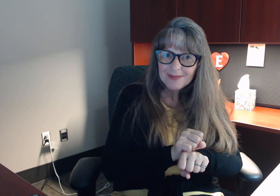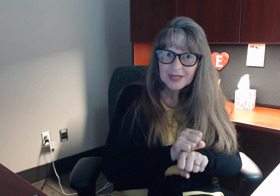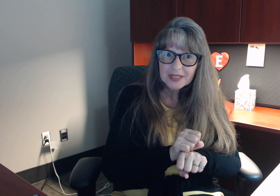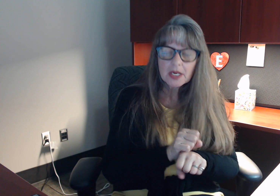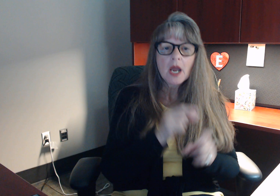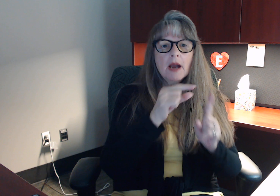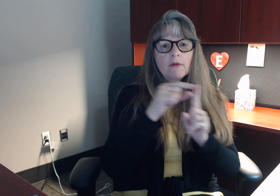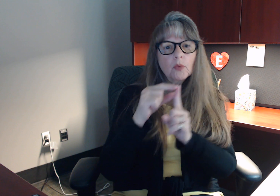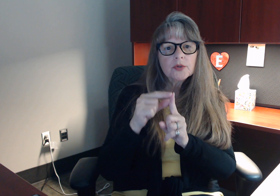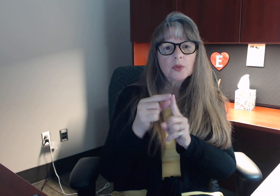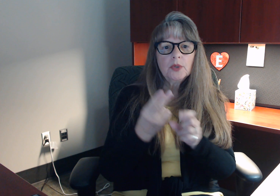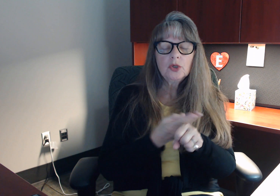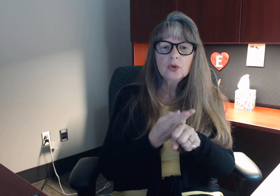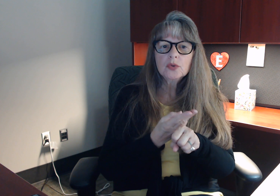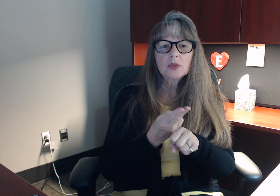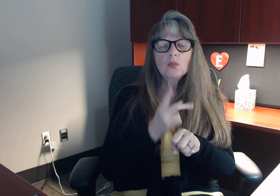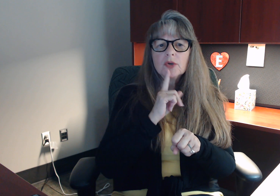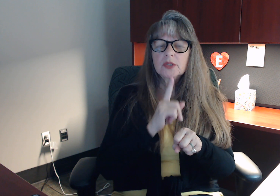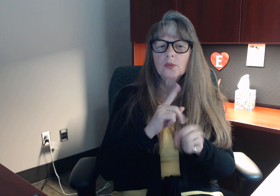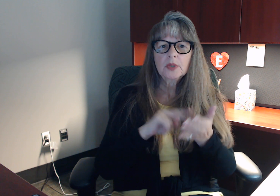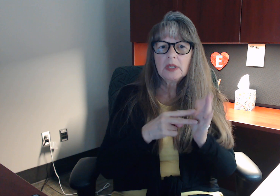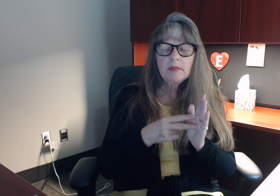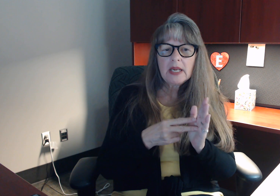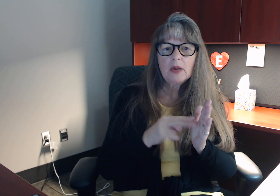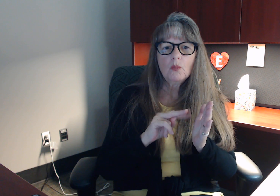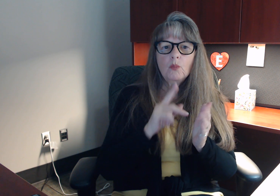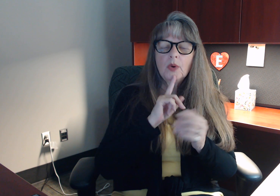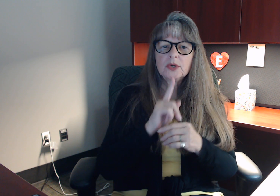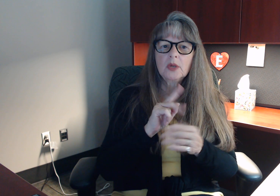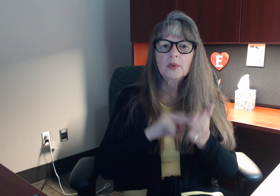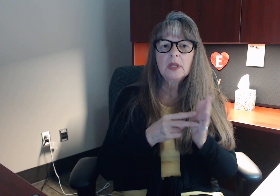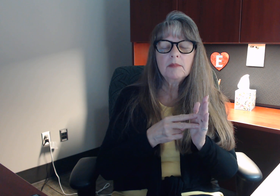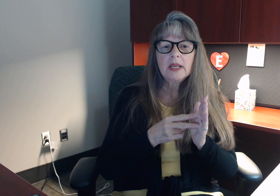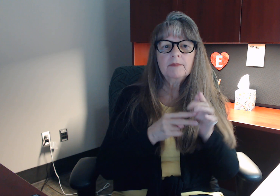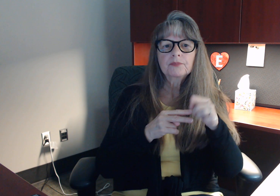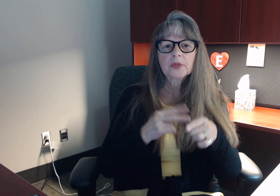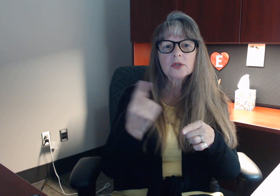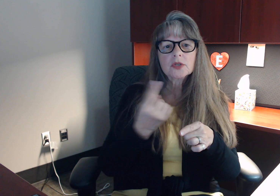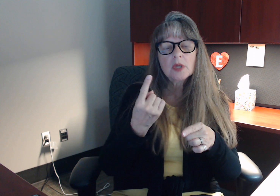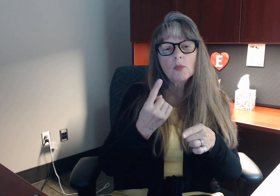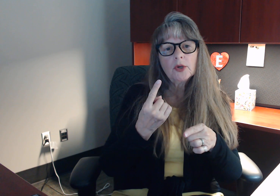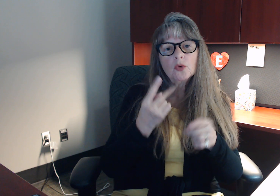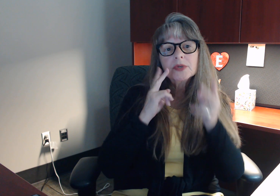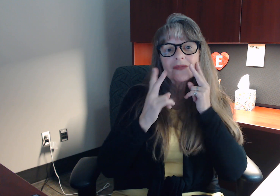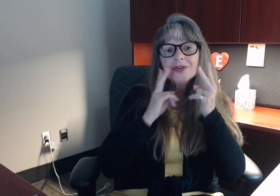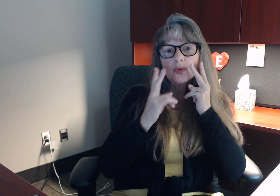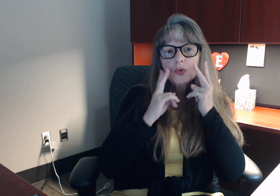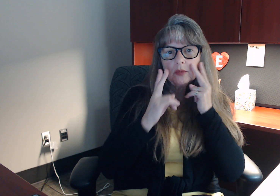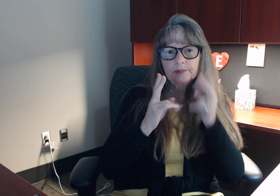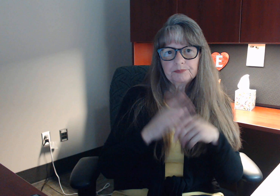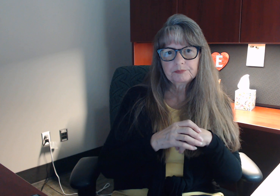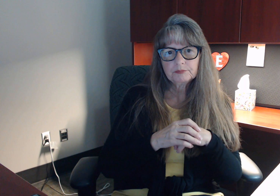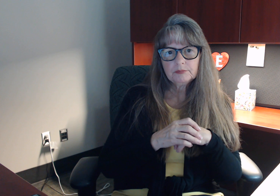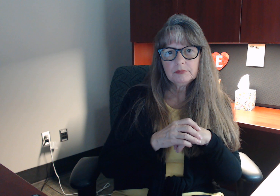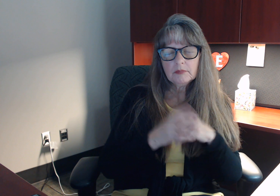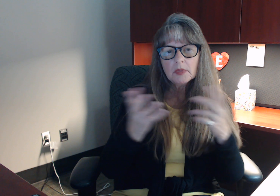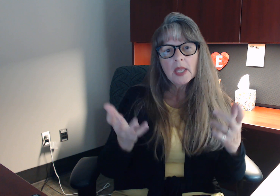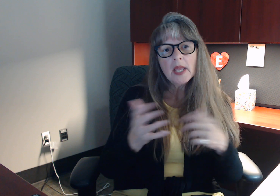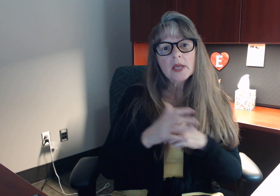habit of words that we use and what do they really mean, and what do they really mean to someone who is visual. So